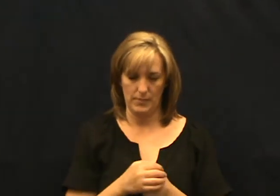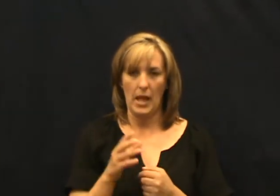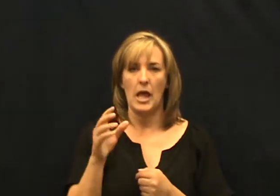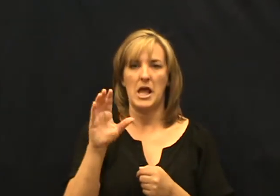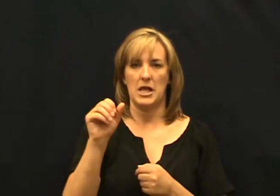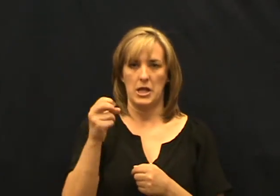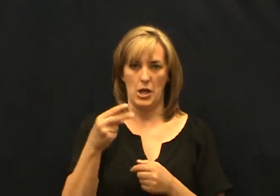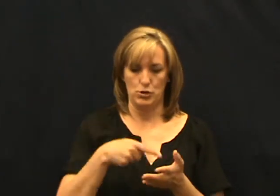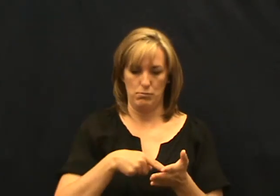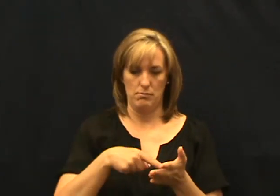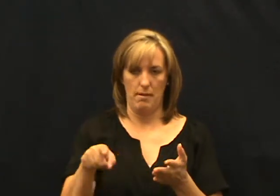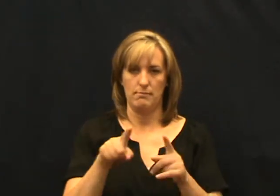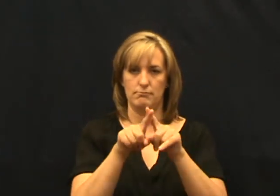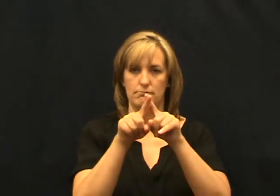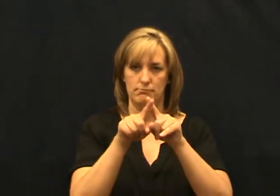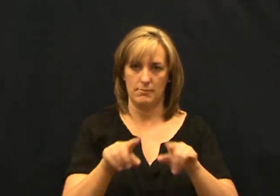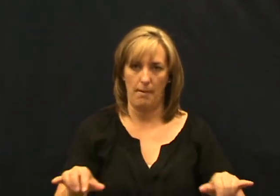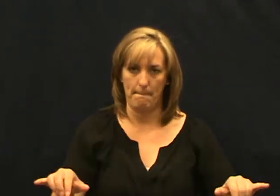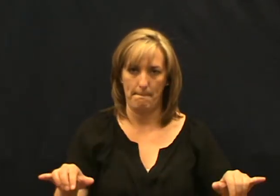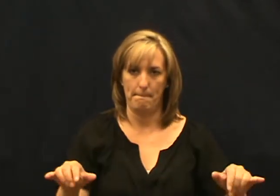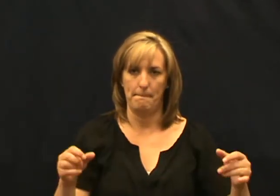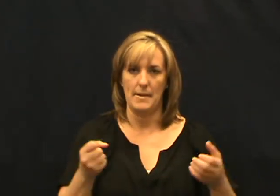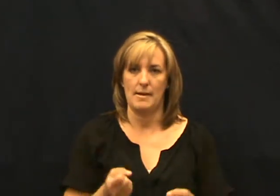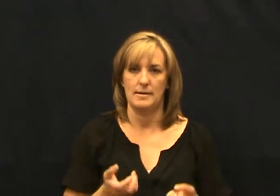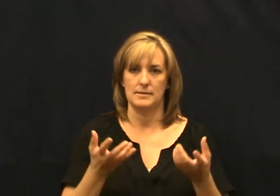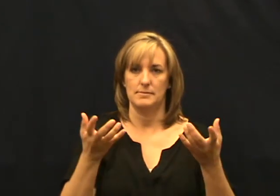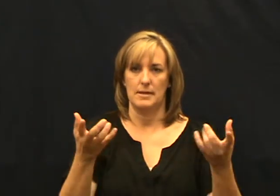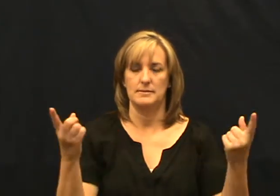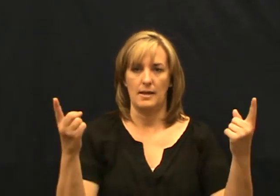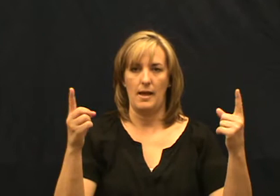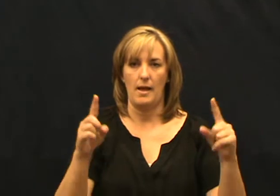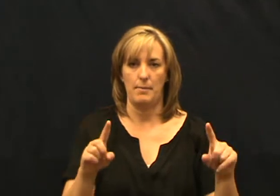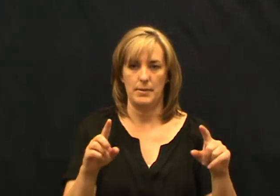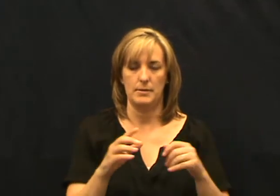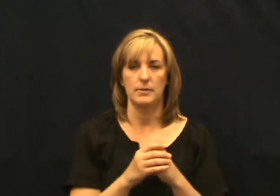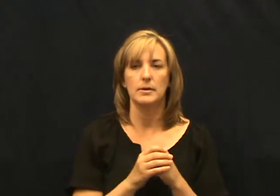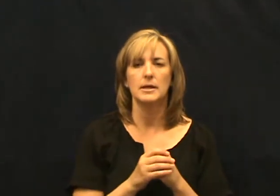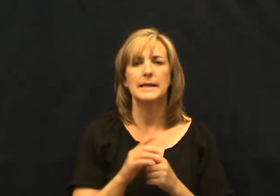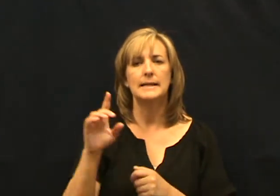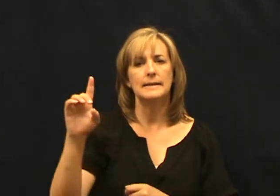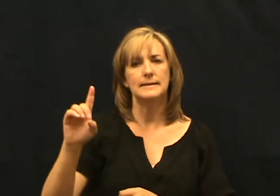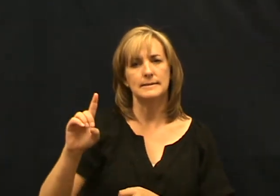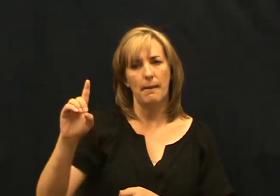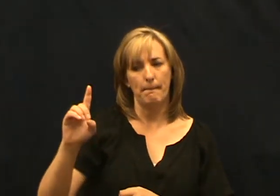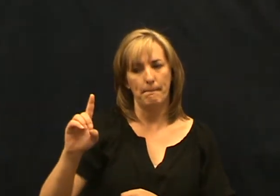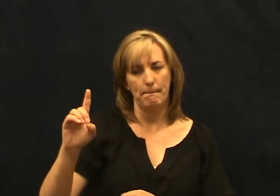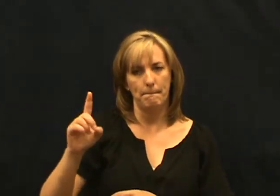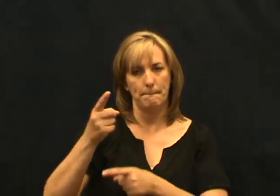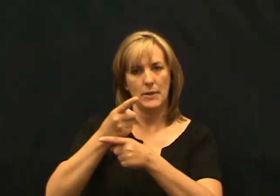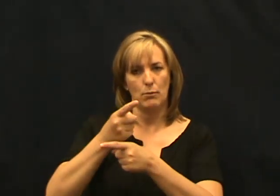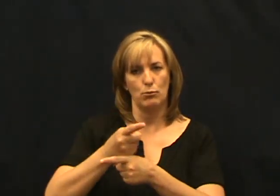the expense is incurred. In that case, we merely debit the appropriate expense and we credit